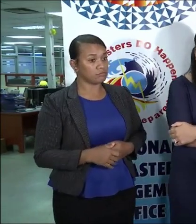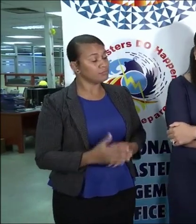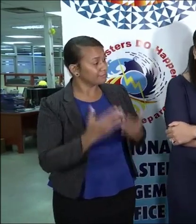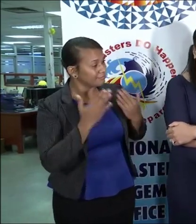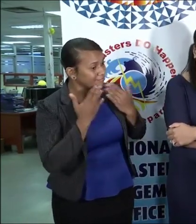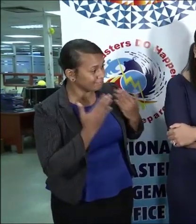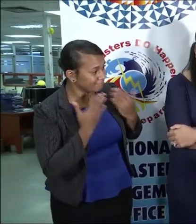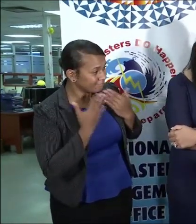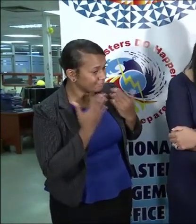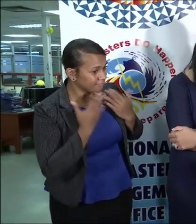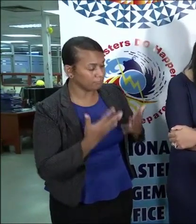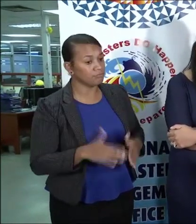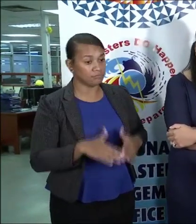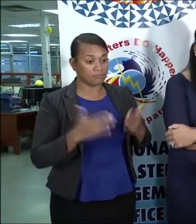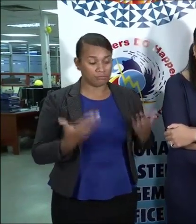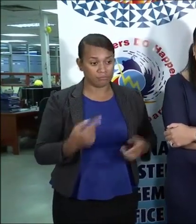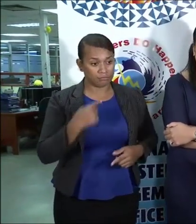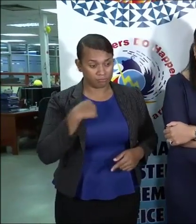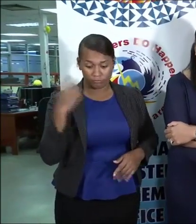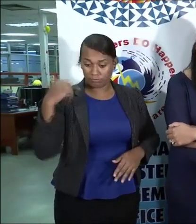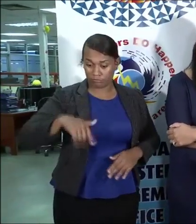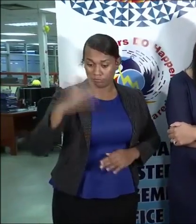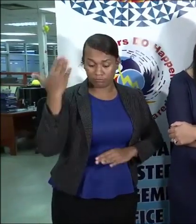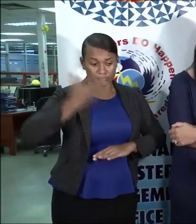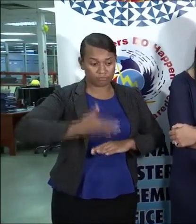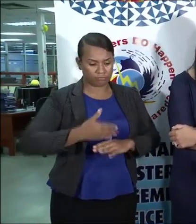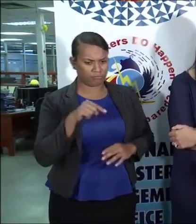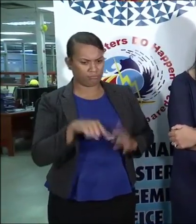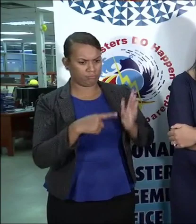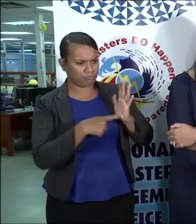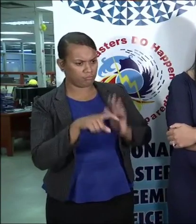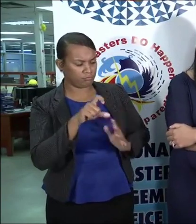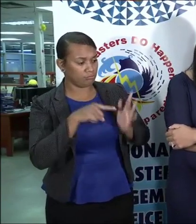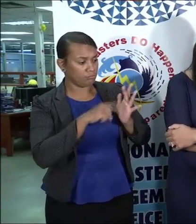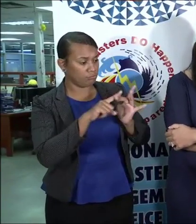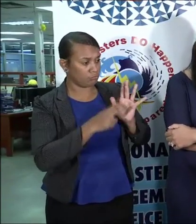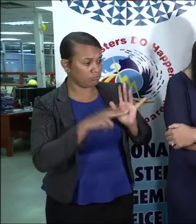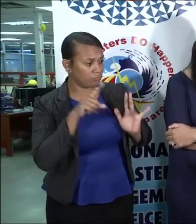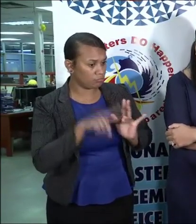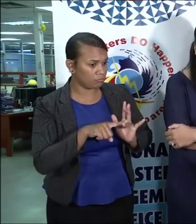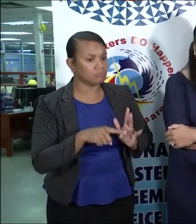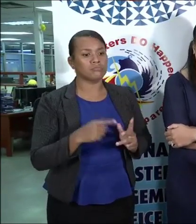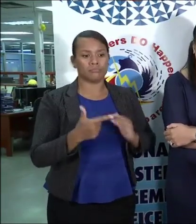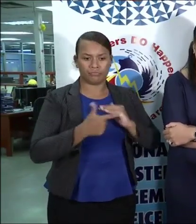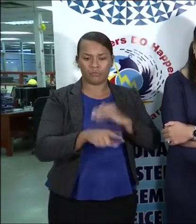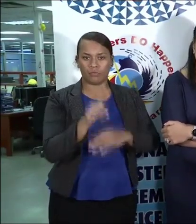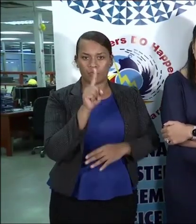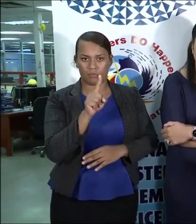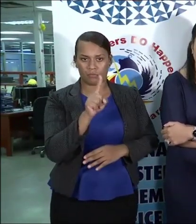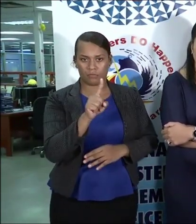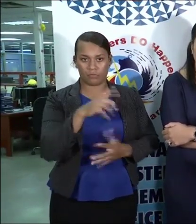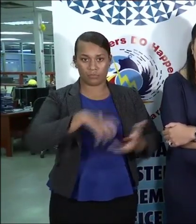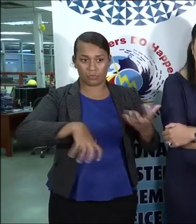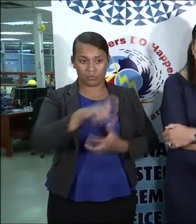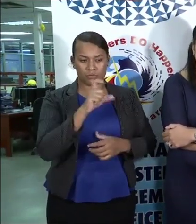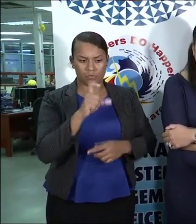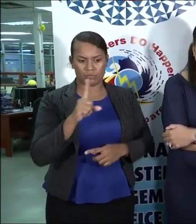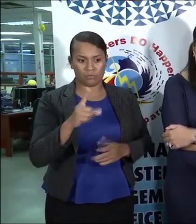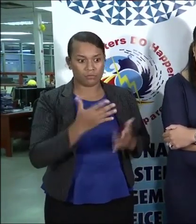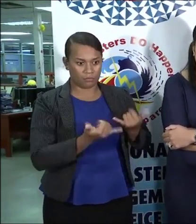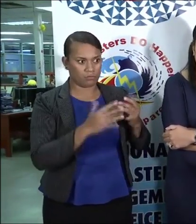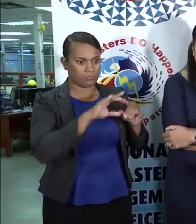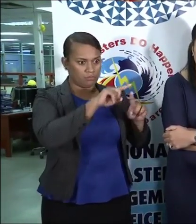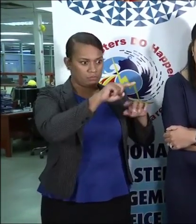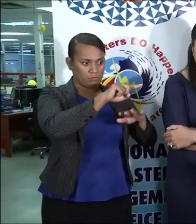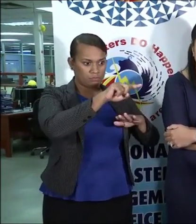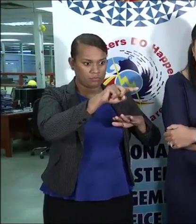As of this evening, Tropical Cyclone Tino is still a Cat 1 system and is moving southeastward at 27